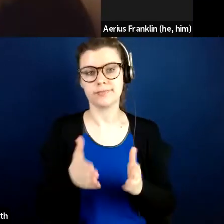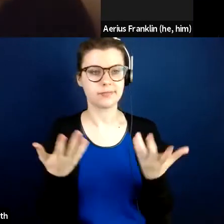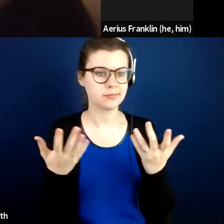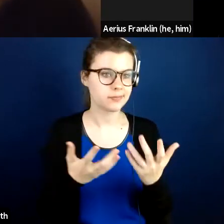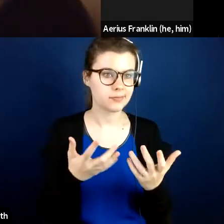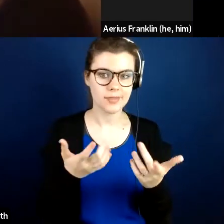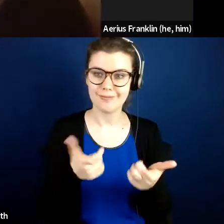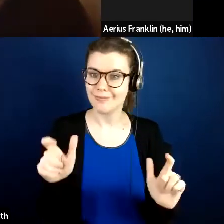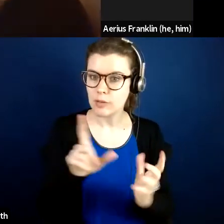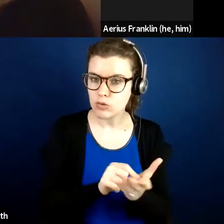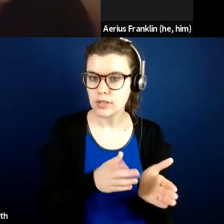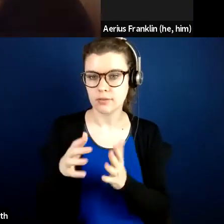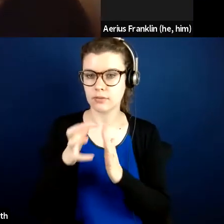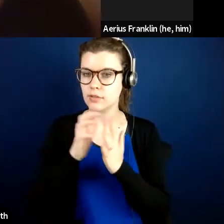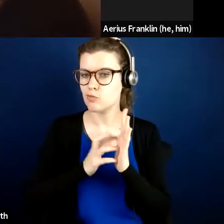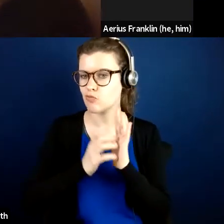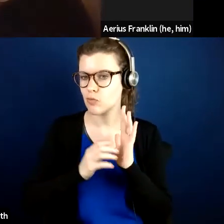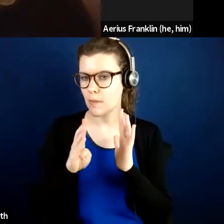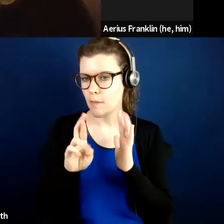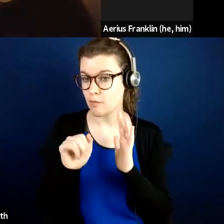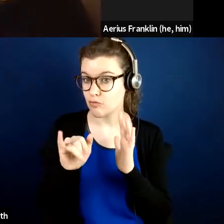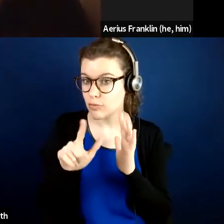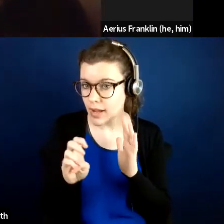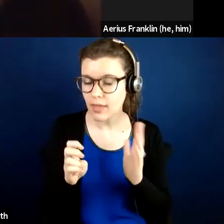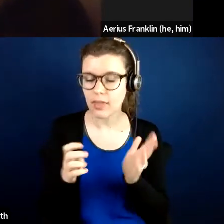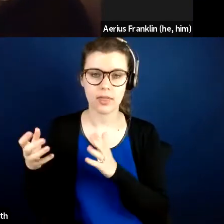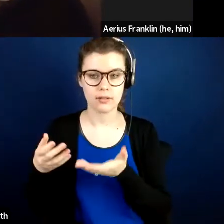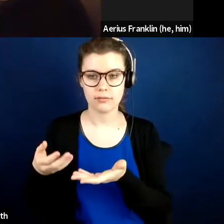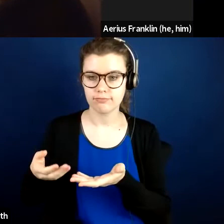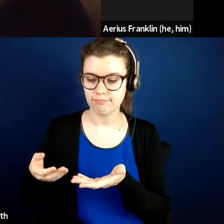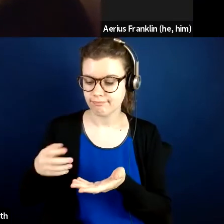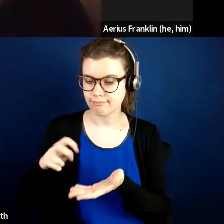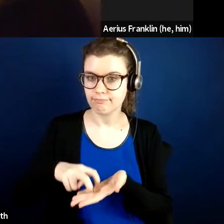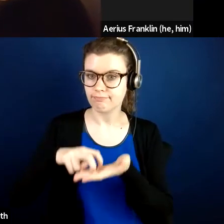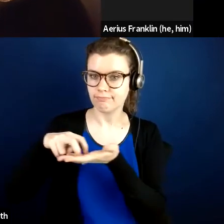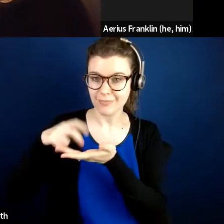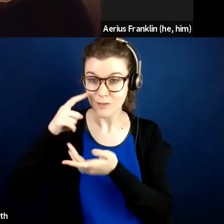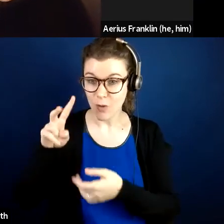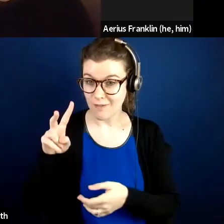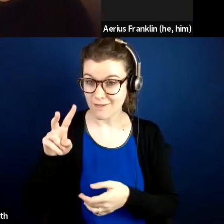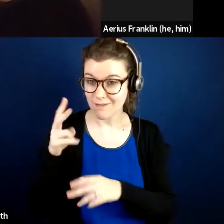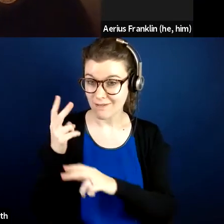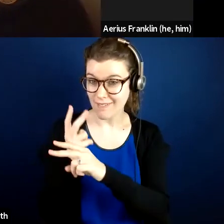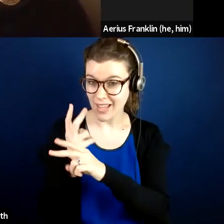or braille or a van with a lift, you can't be charged